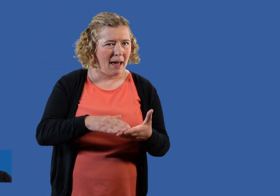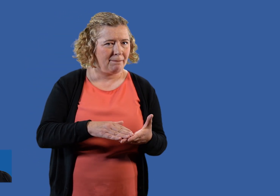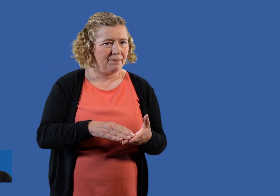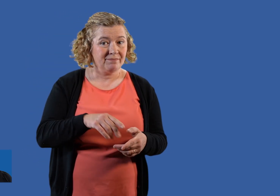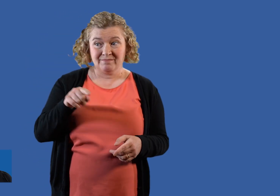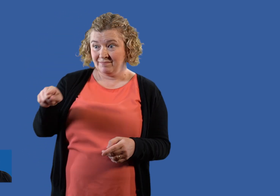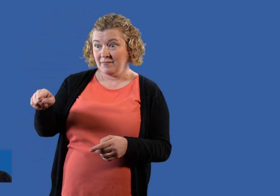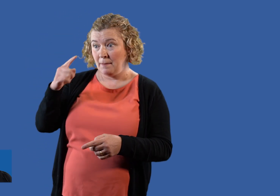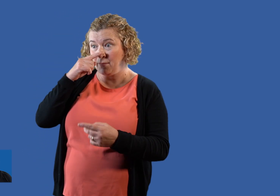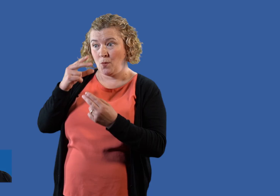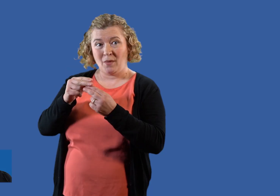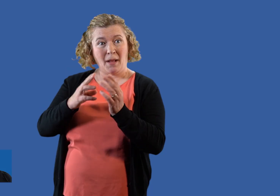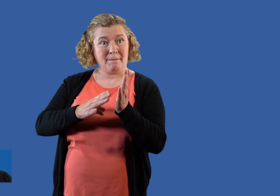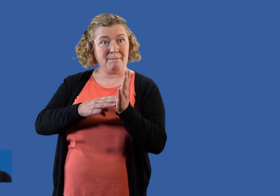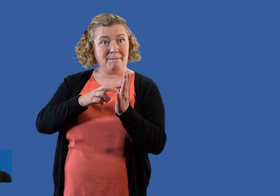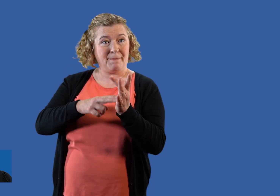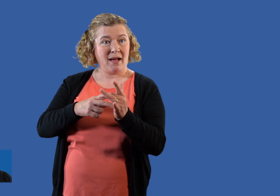help than those experiencing mania.